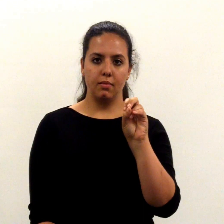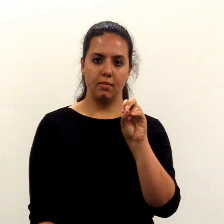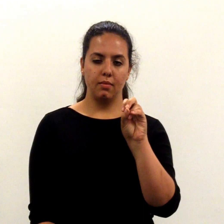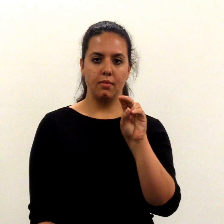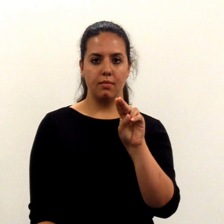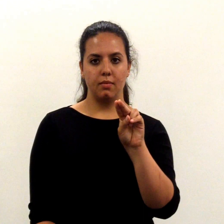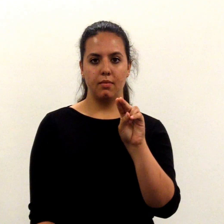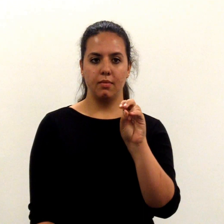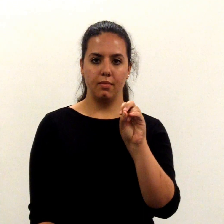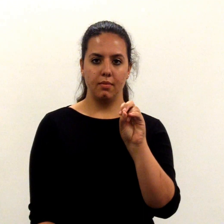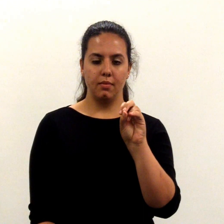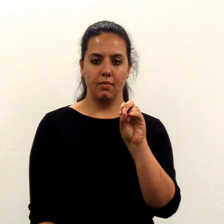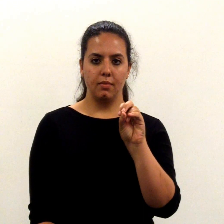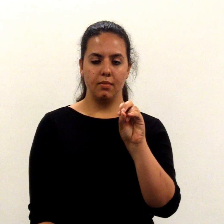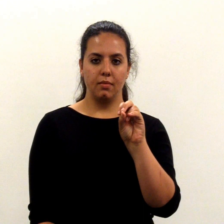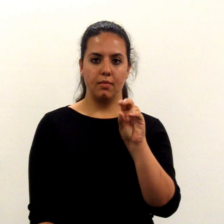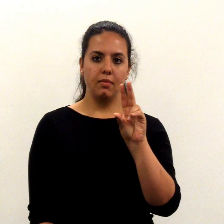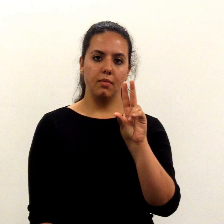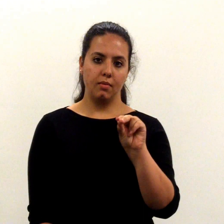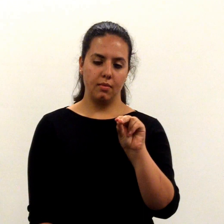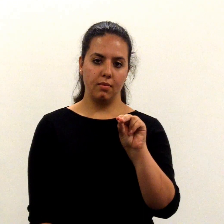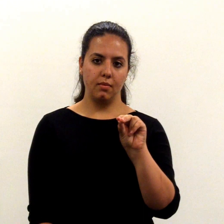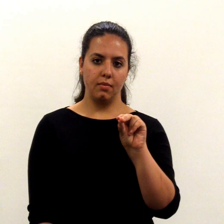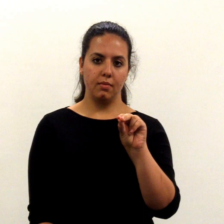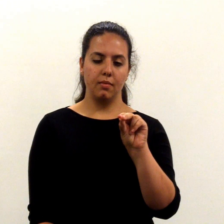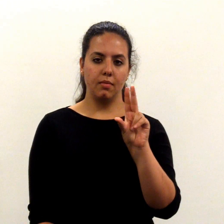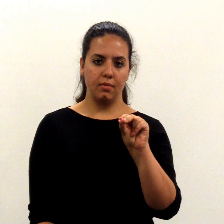N-O, and then it became its own sign, just N-O, no.